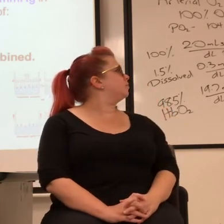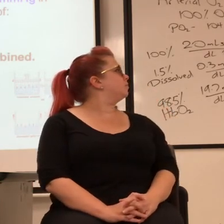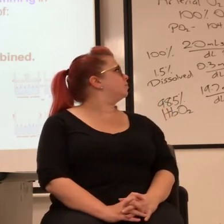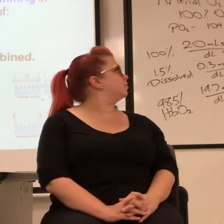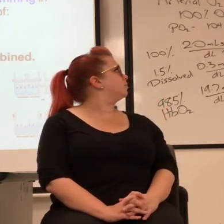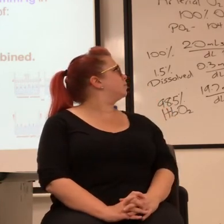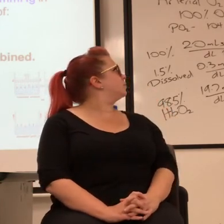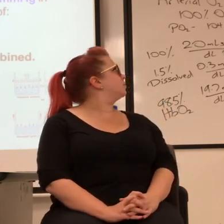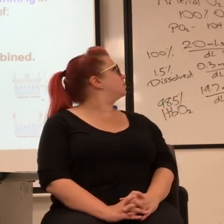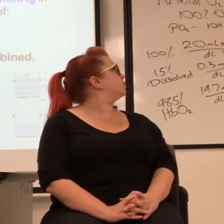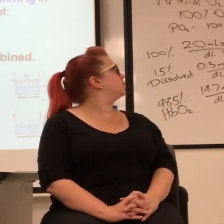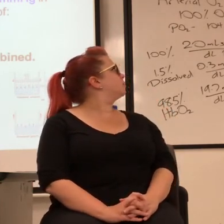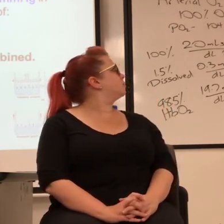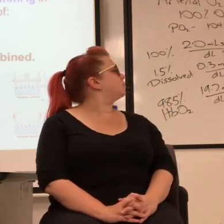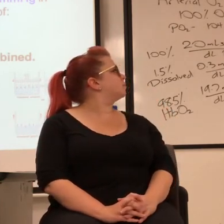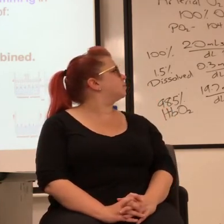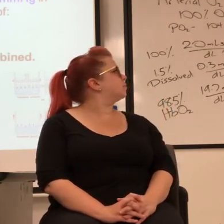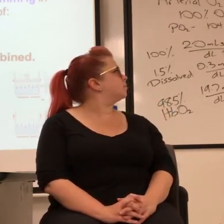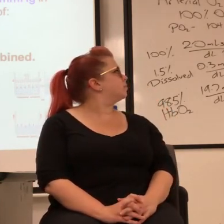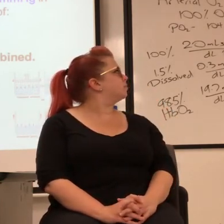arterial O2